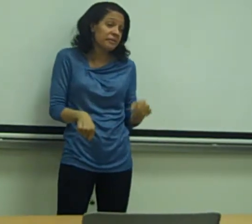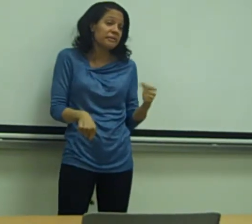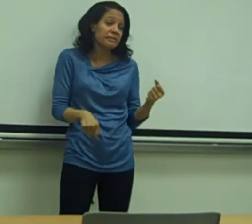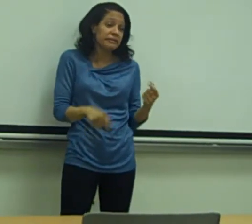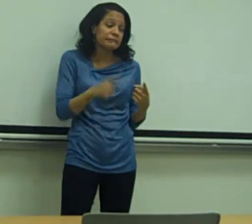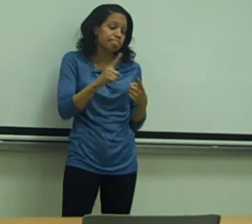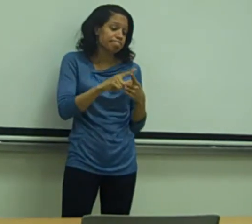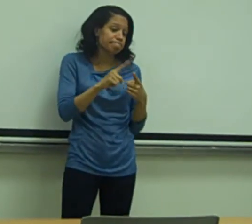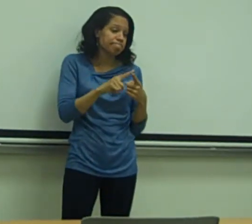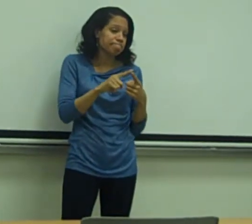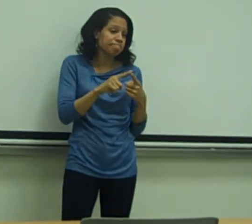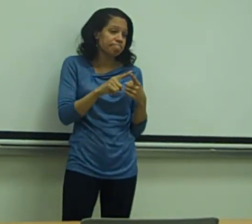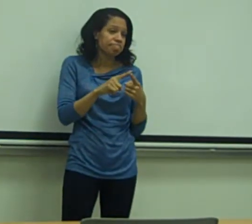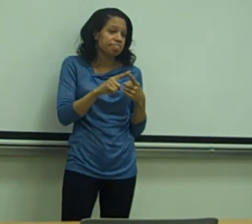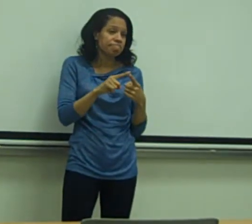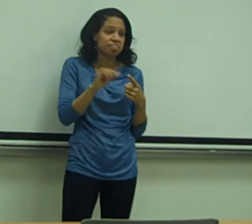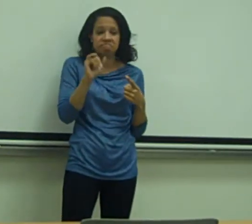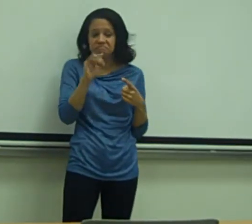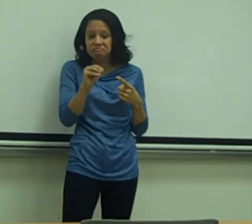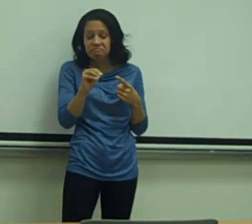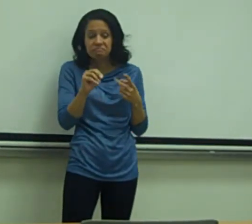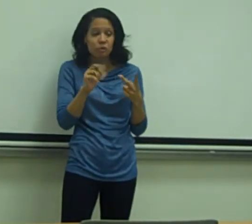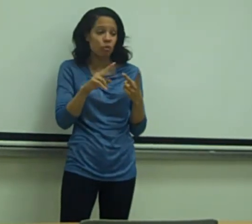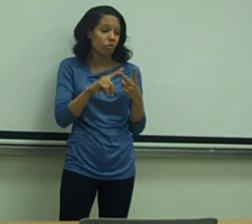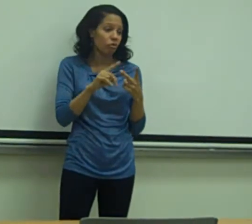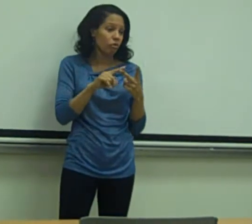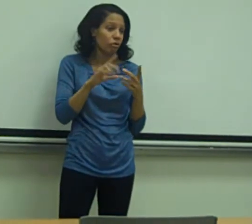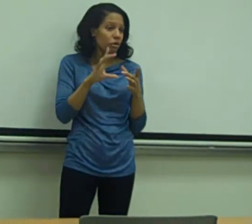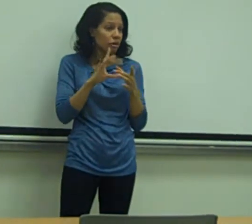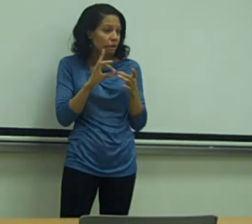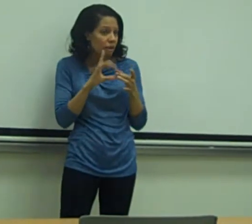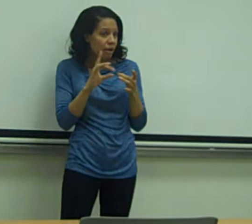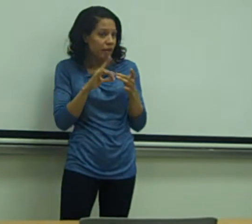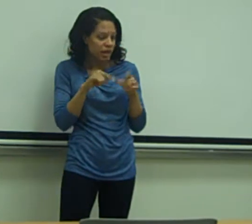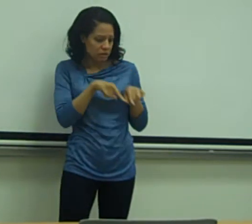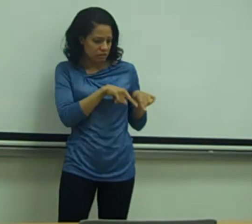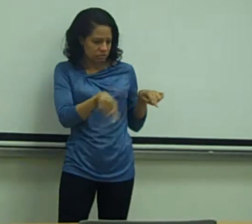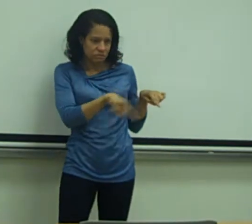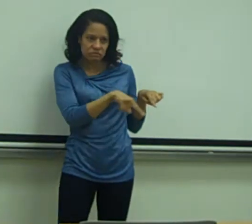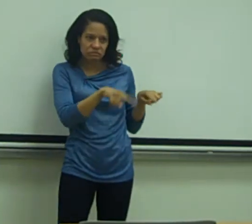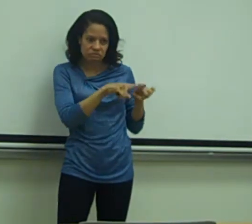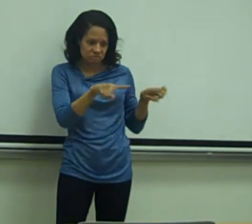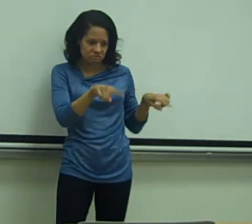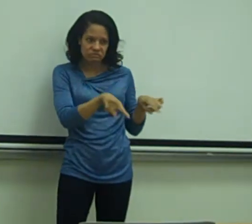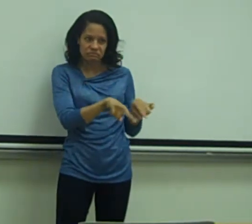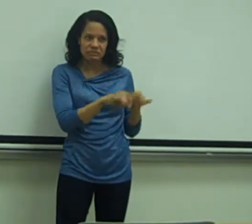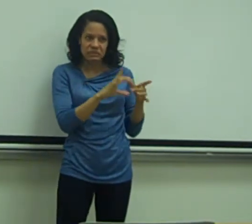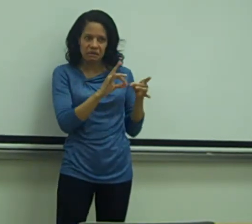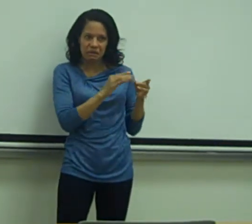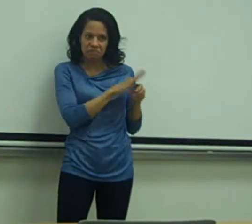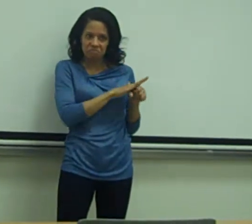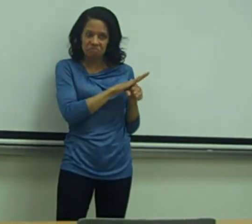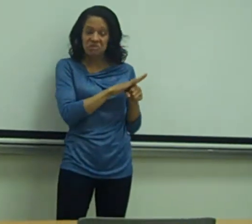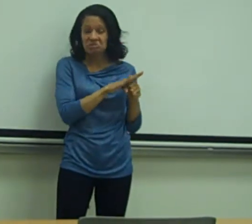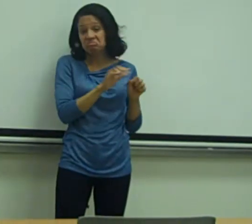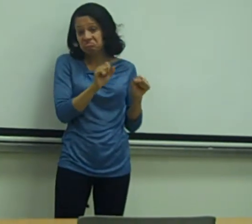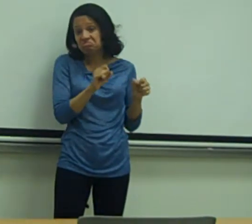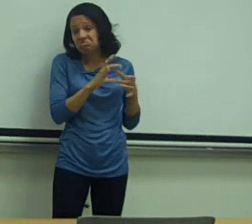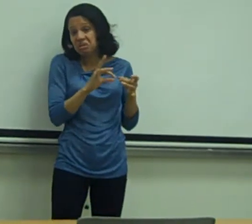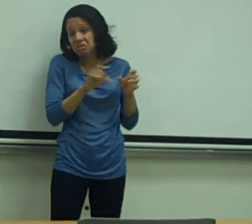by message or comment in the comment section below, and I will get back to you as soon as I can with the best possible answer